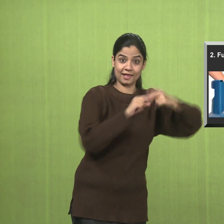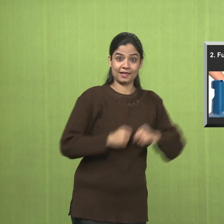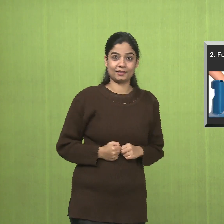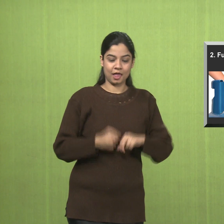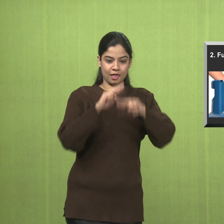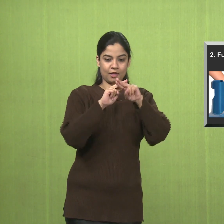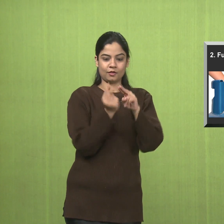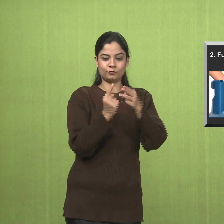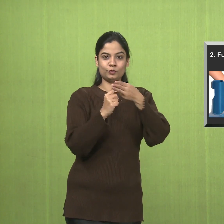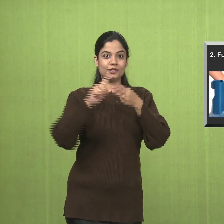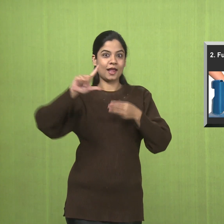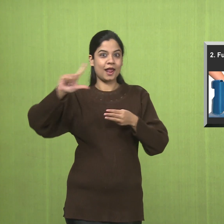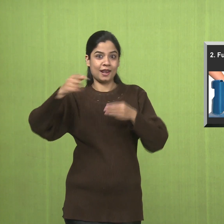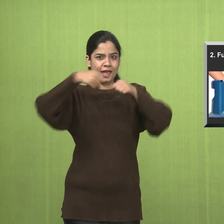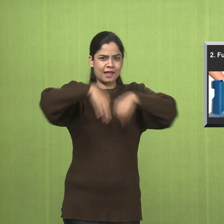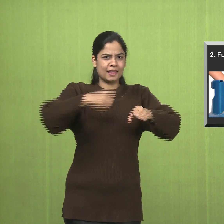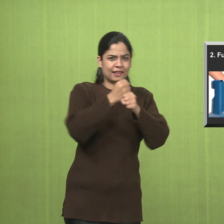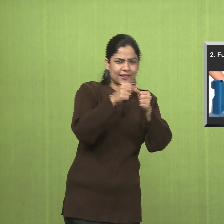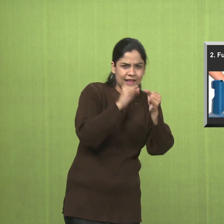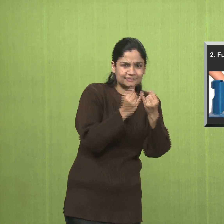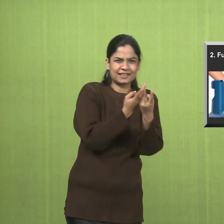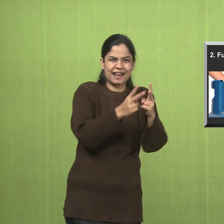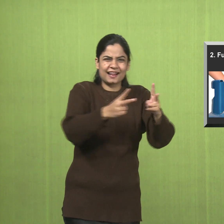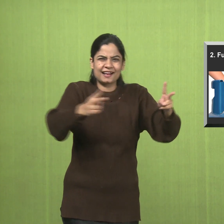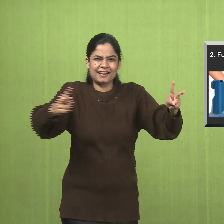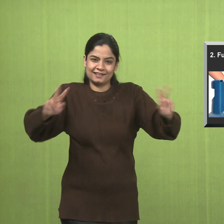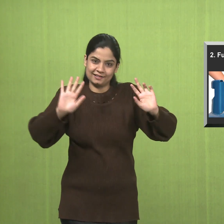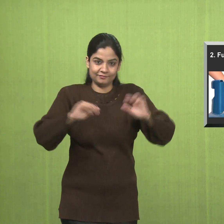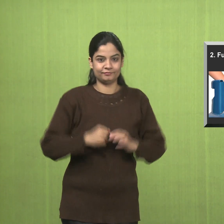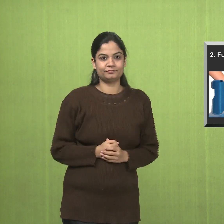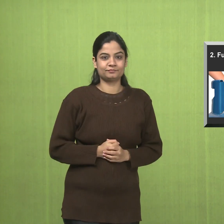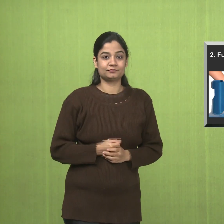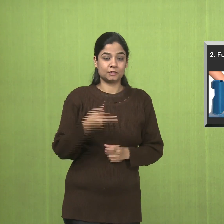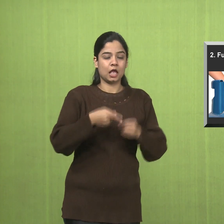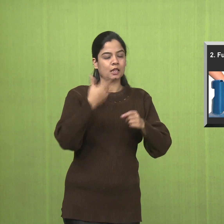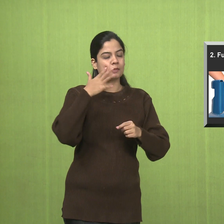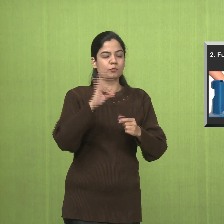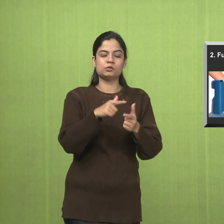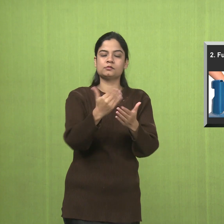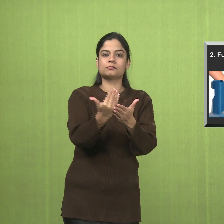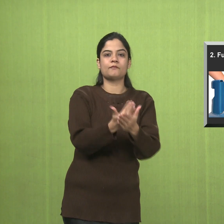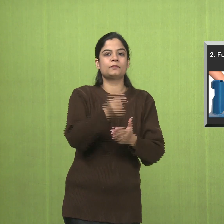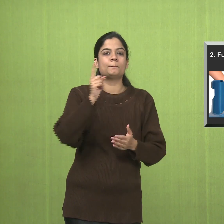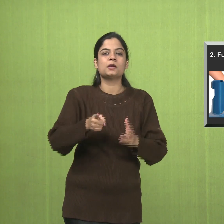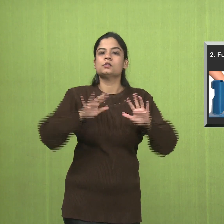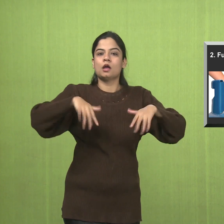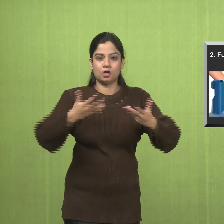Second is fuel. There's gas, there's oils, different kind of substances under fuels. It's important